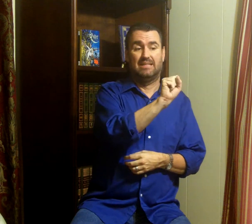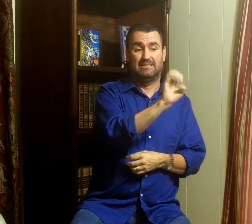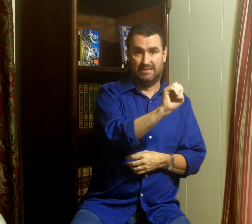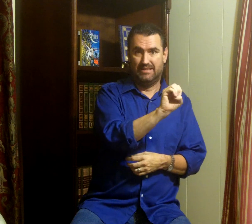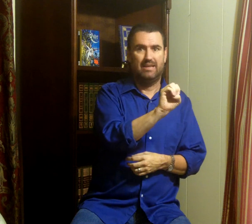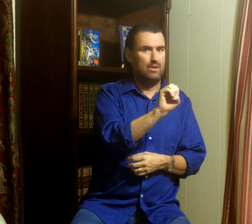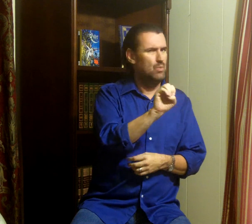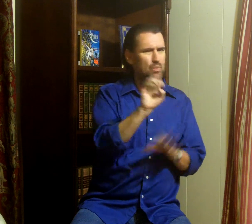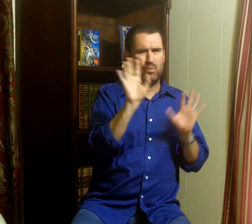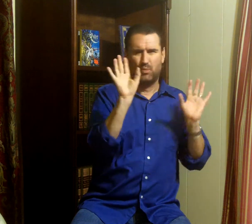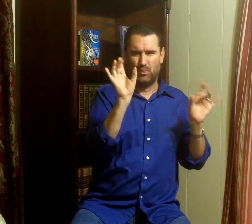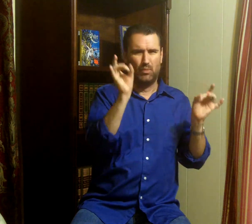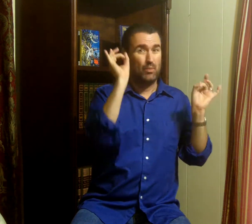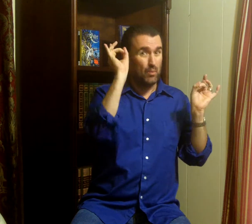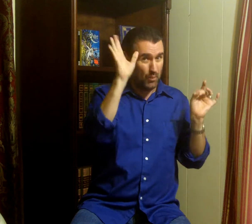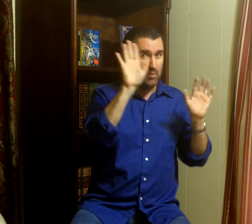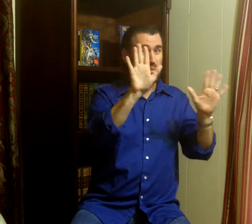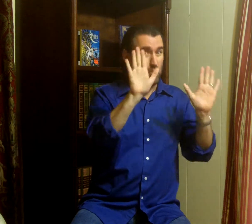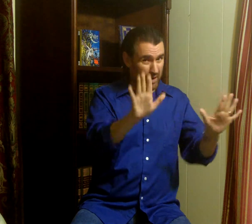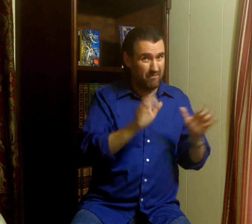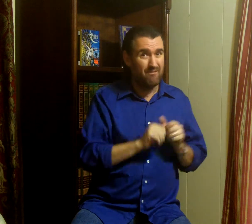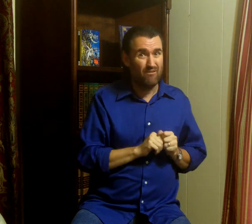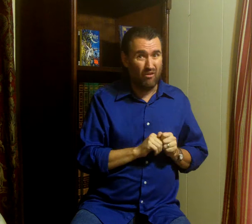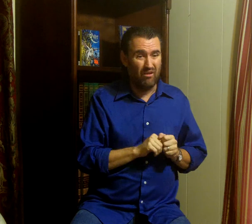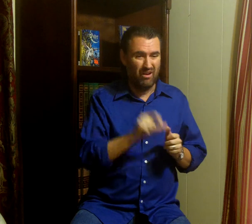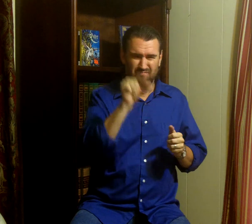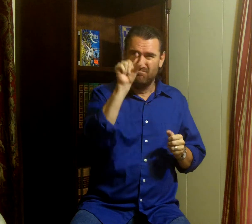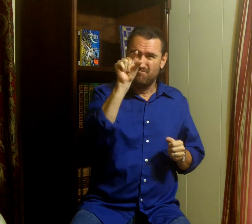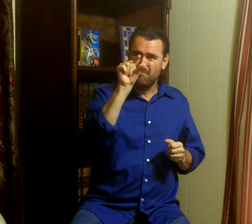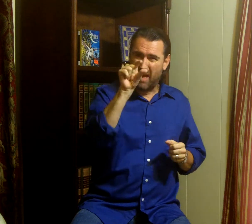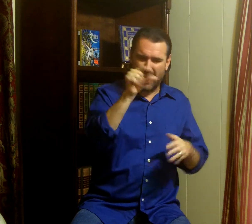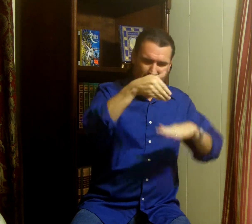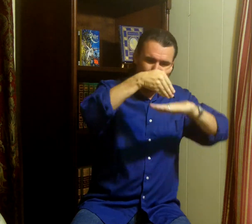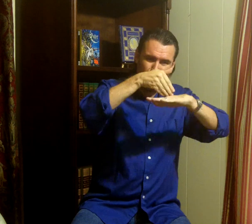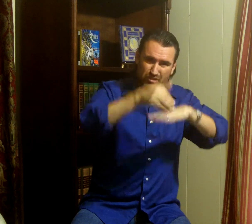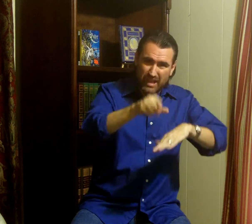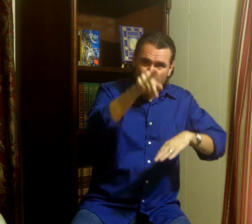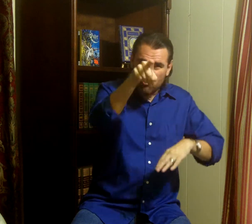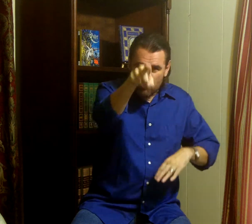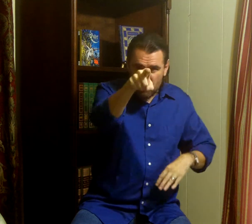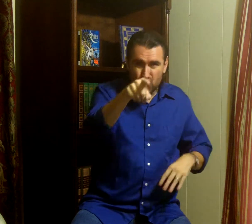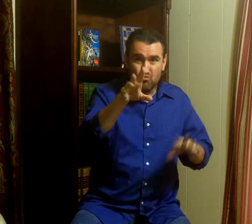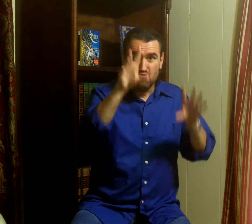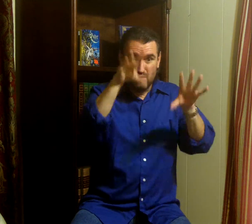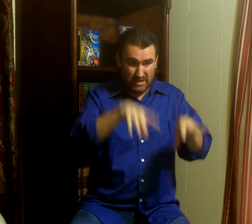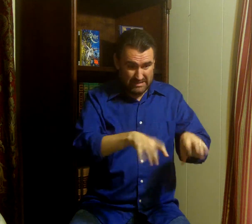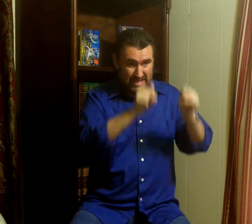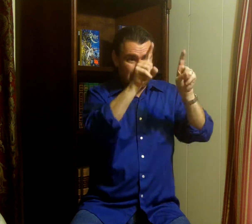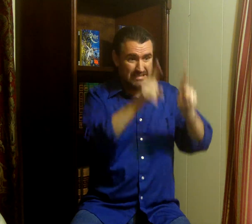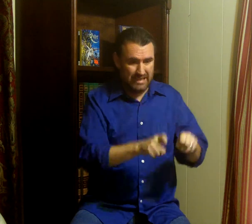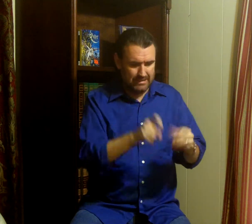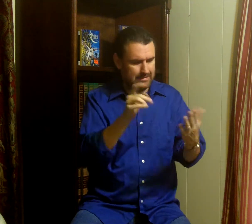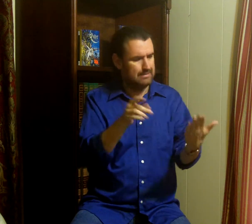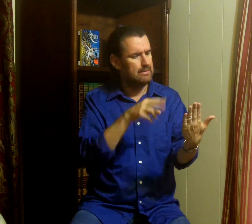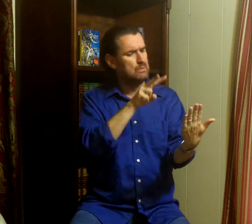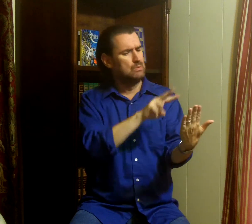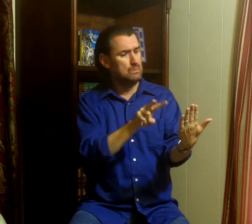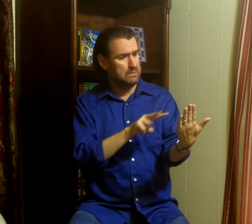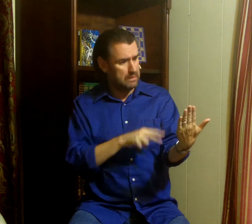it's a packet that's several pages thick that has the evaluator's comments. So the evaluator,